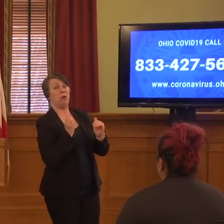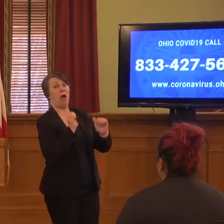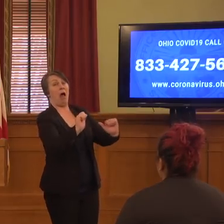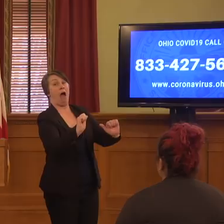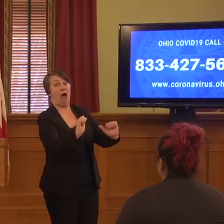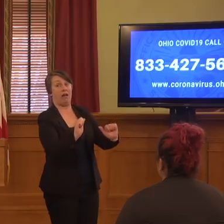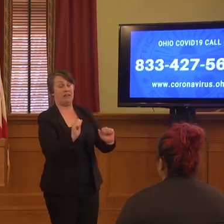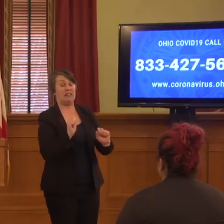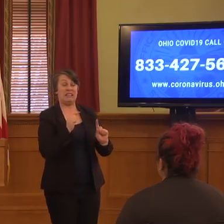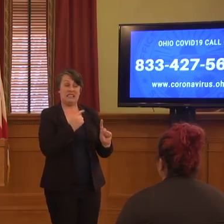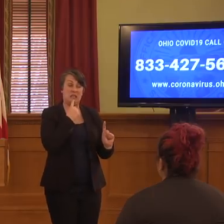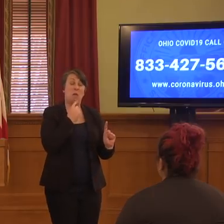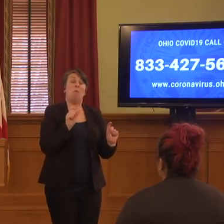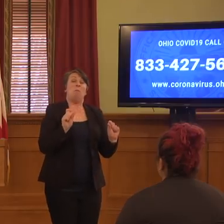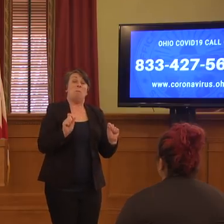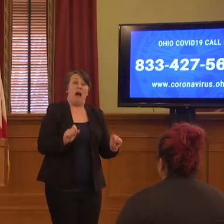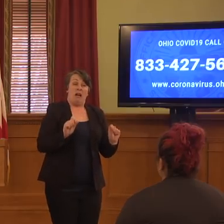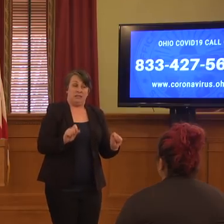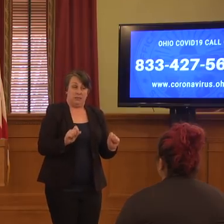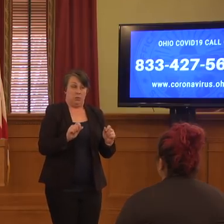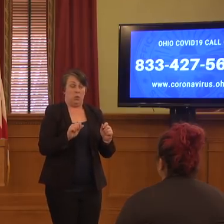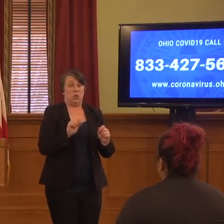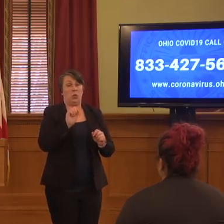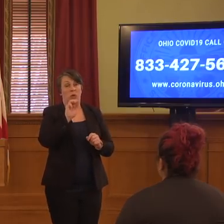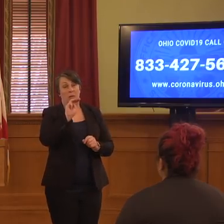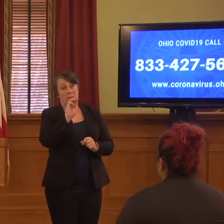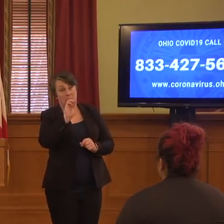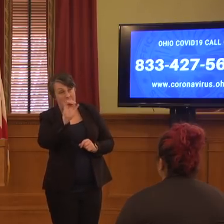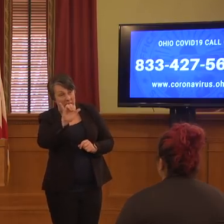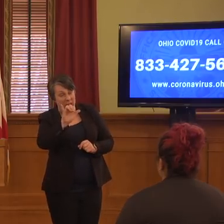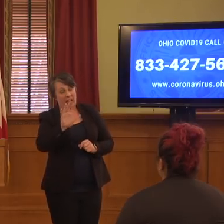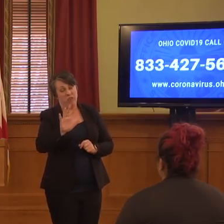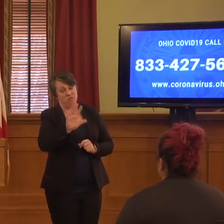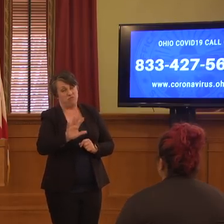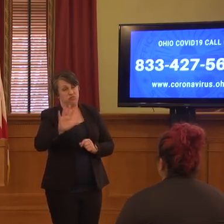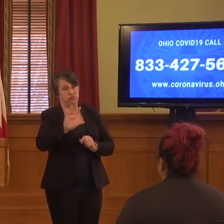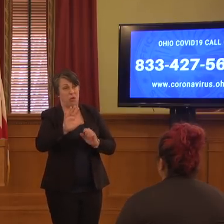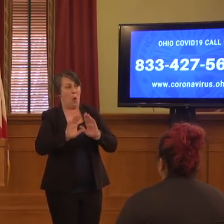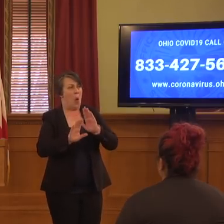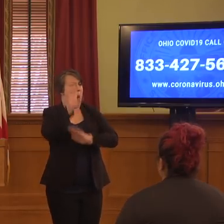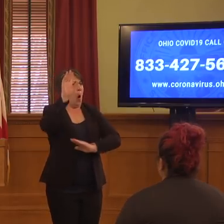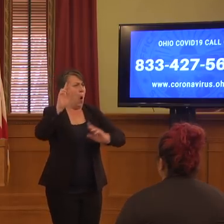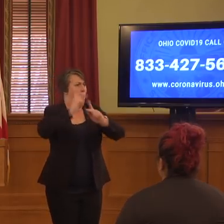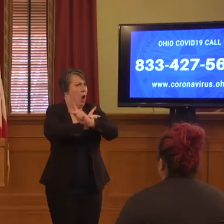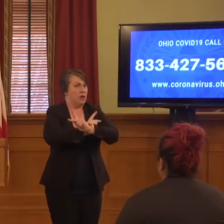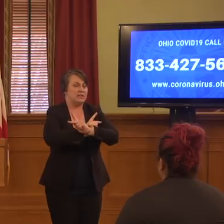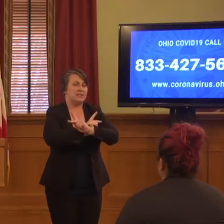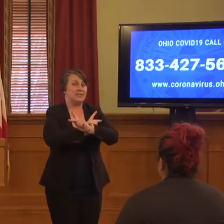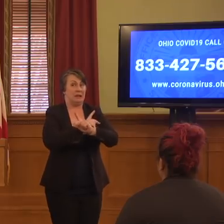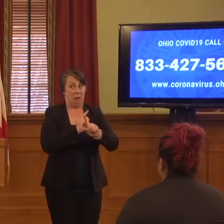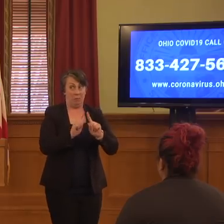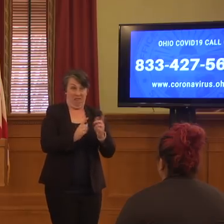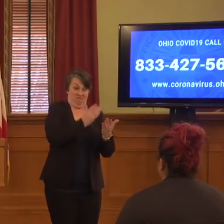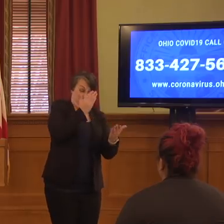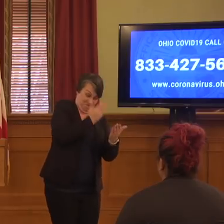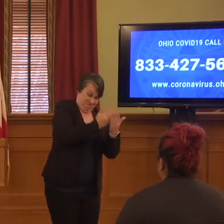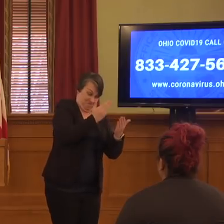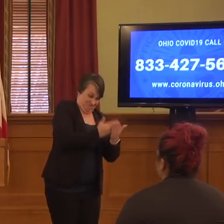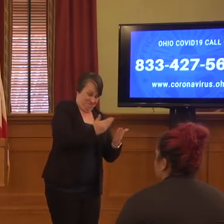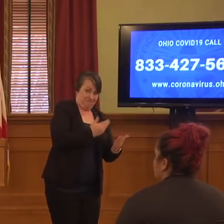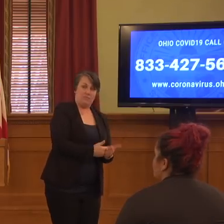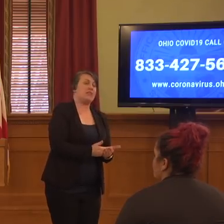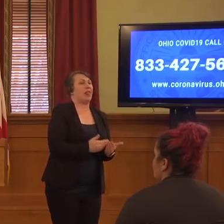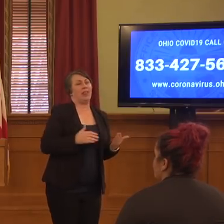late April, mid-May peak to this. But again, we don't have all the data. You know, our delay